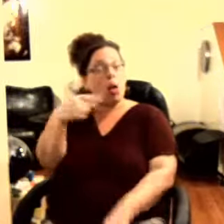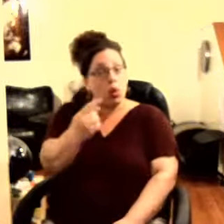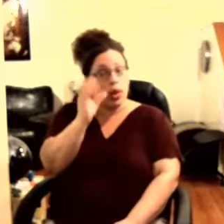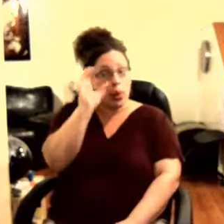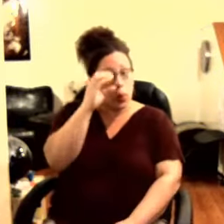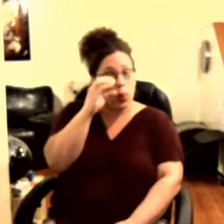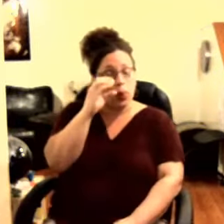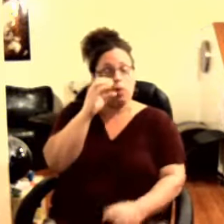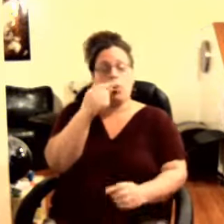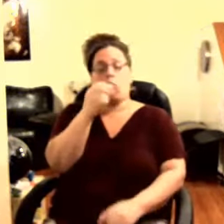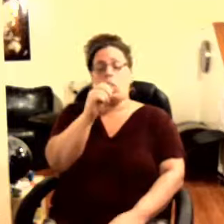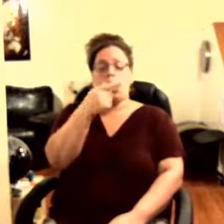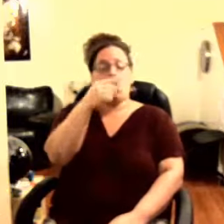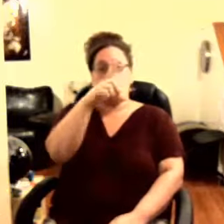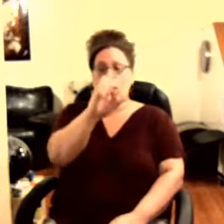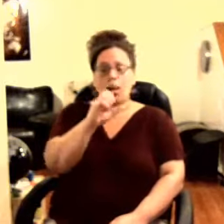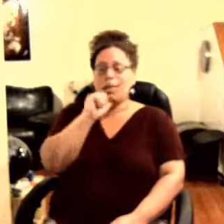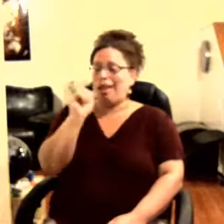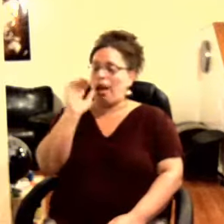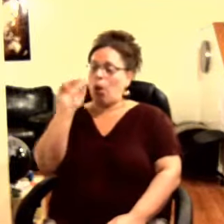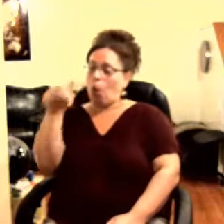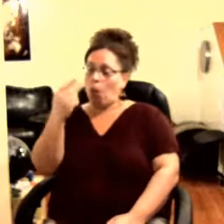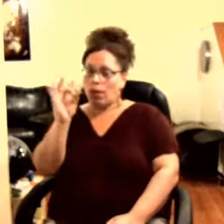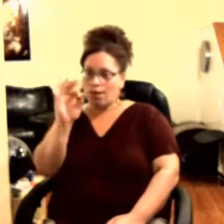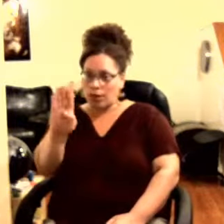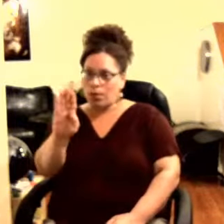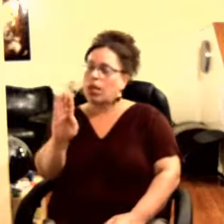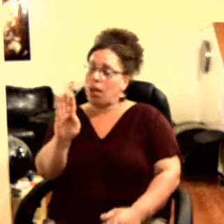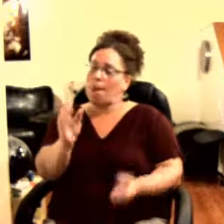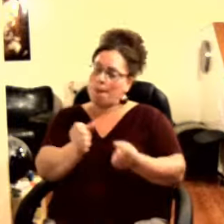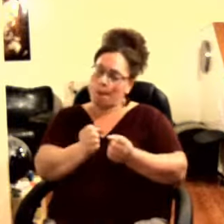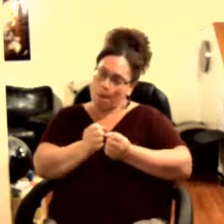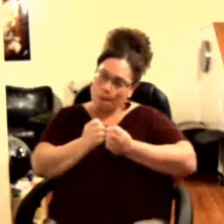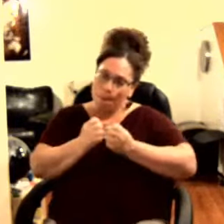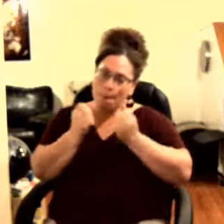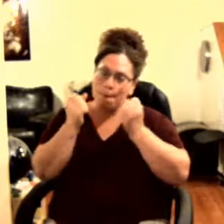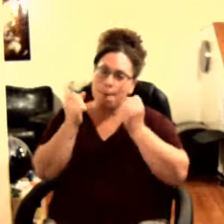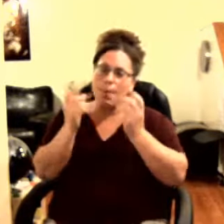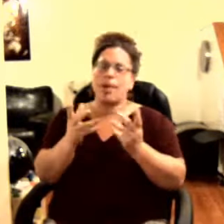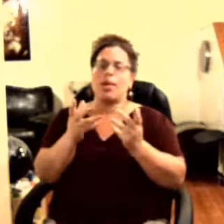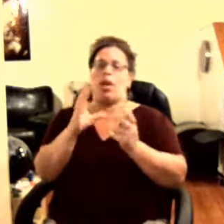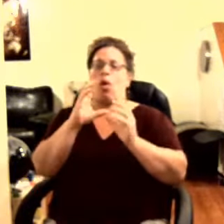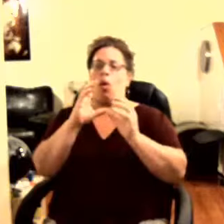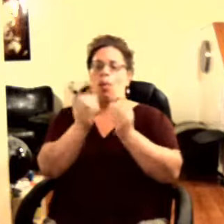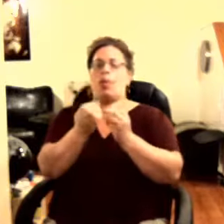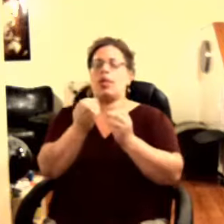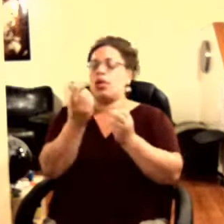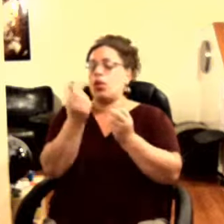is something that's sweeping the web. There are a whole host of companies that are doing this kind of personalization. Yahoo News, the biggest news site on the internet,